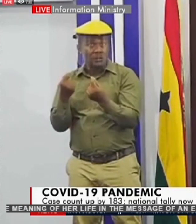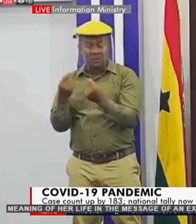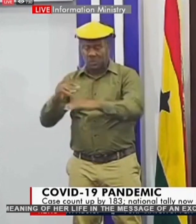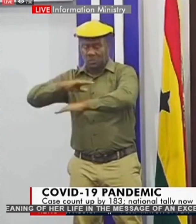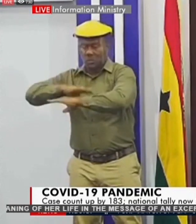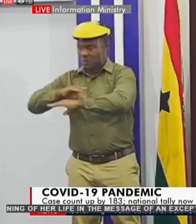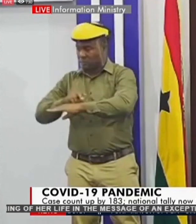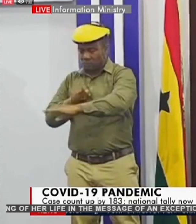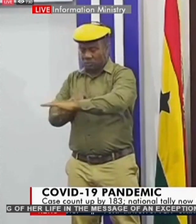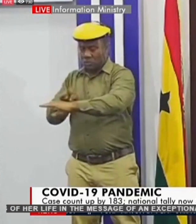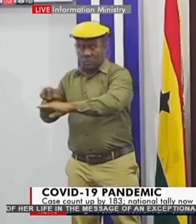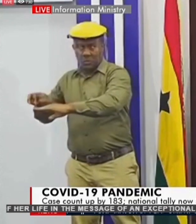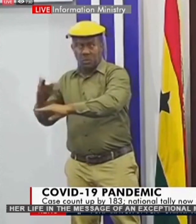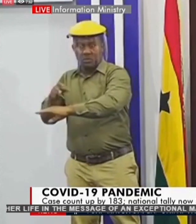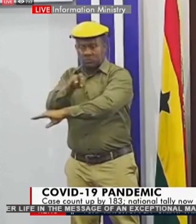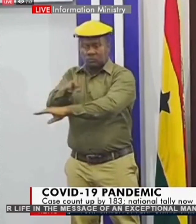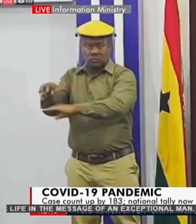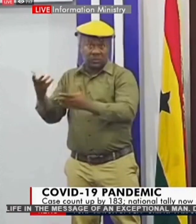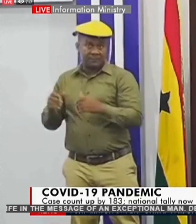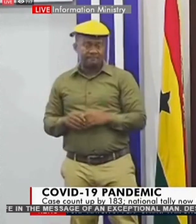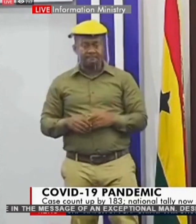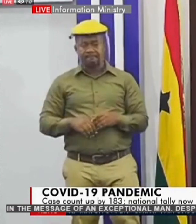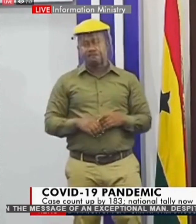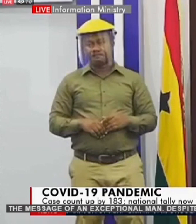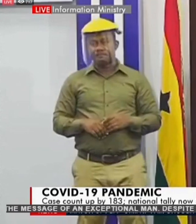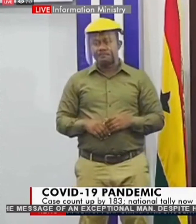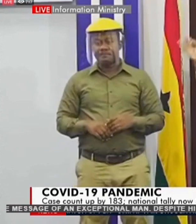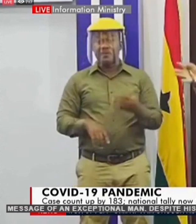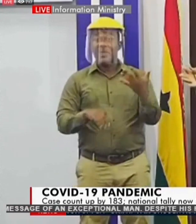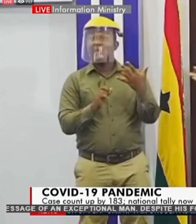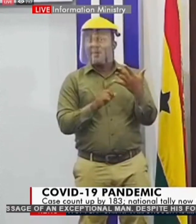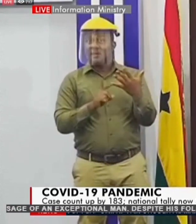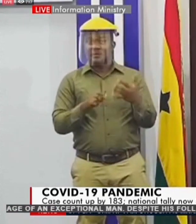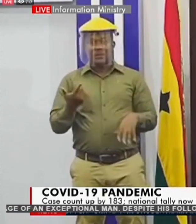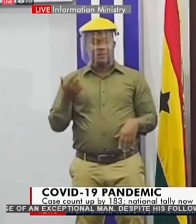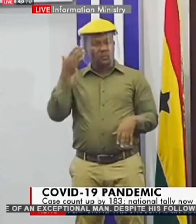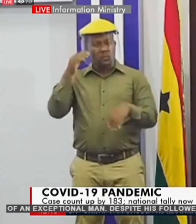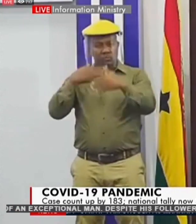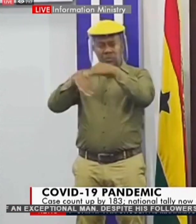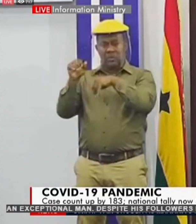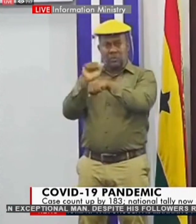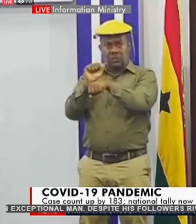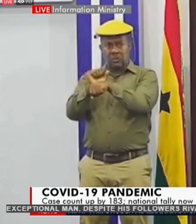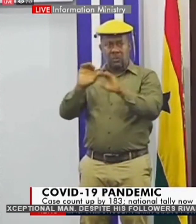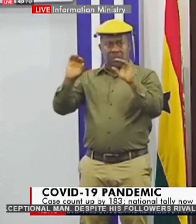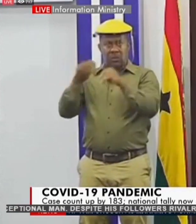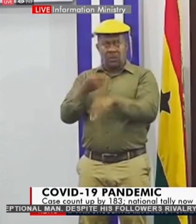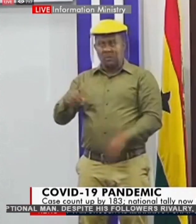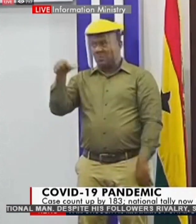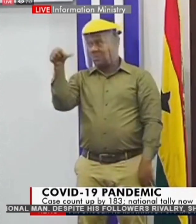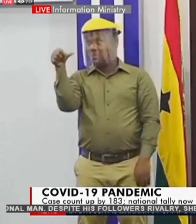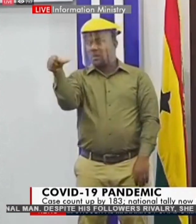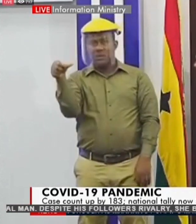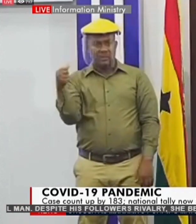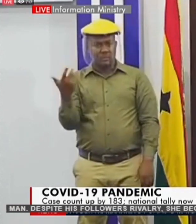thing, the idea of a clock in or time scan on even an ATM